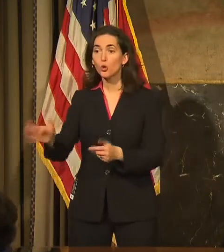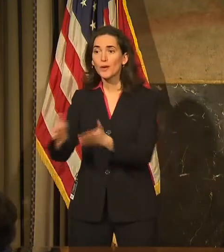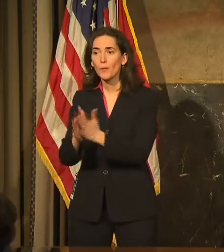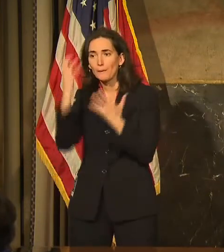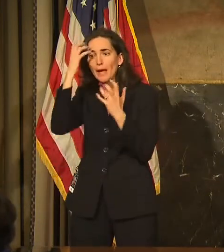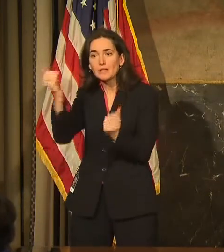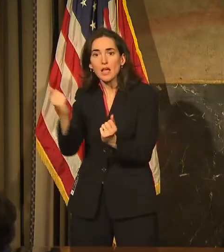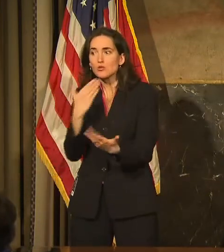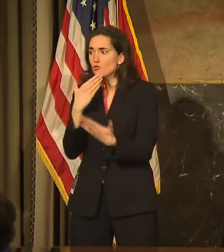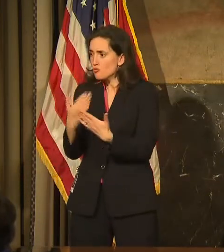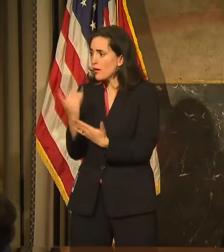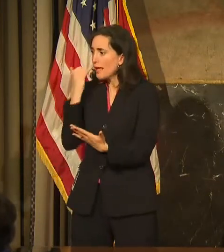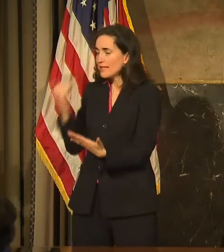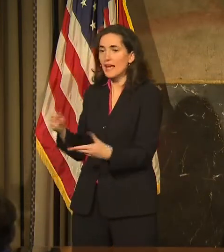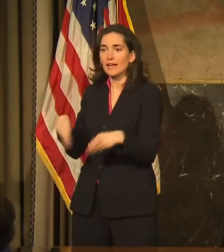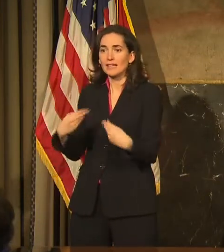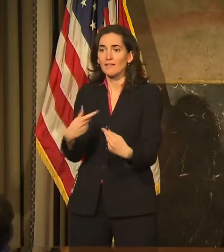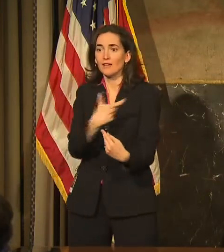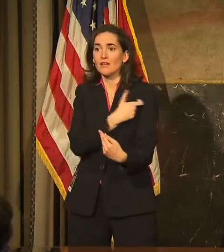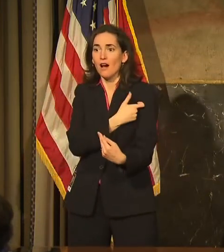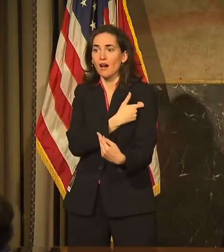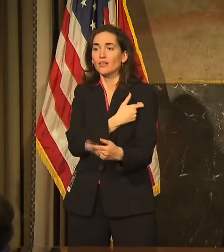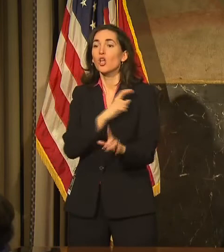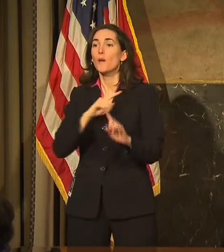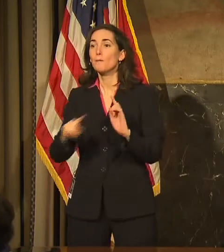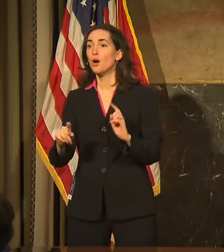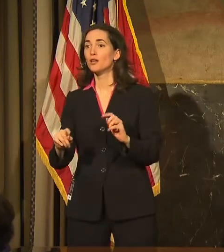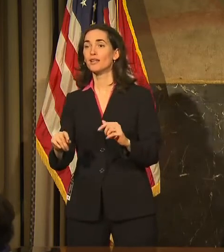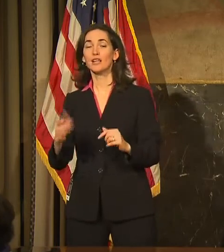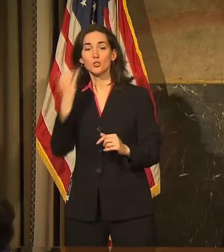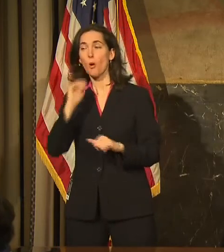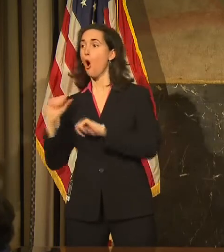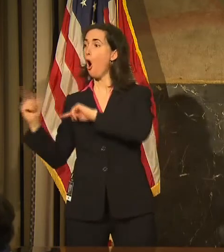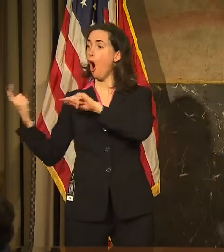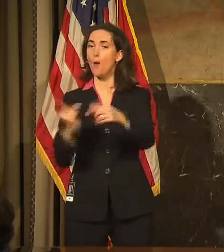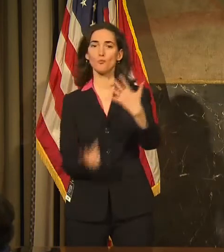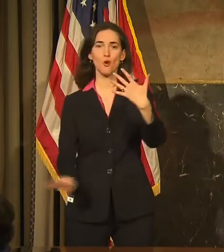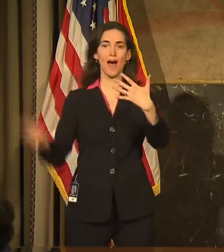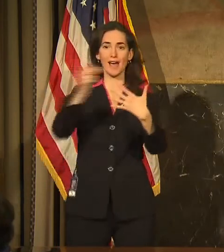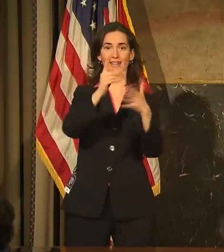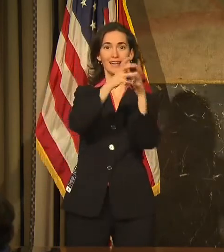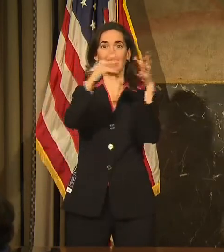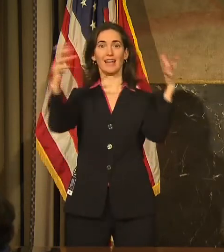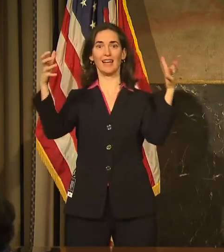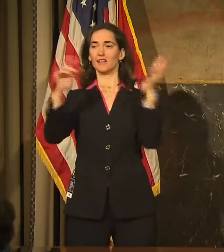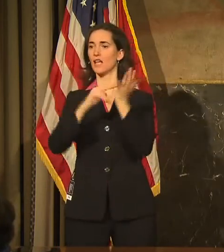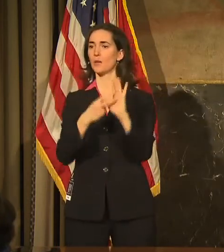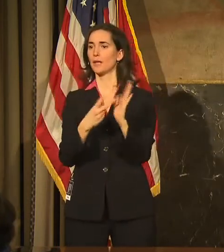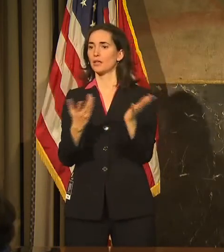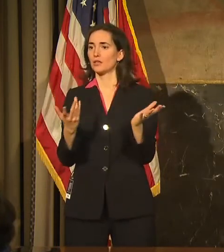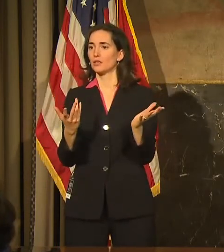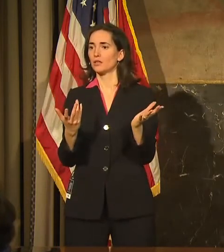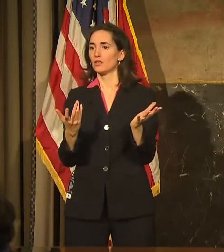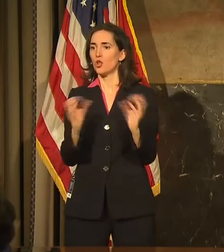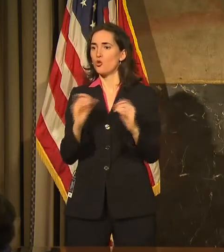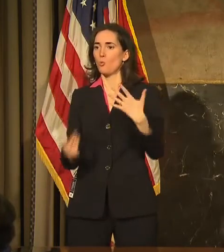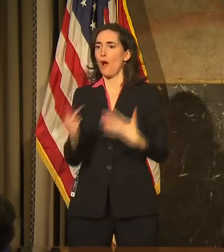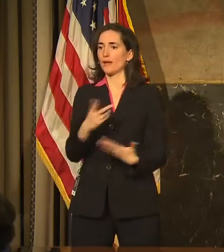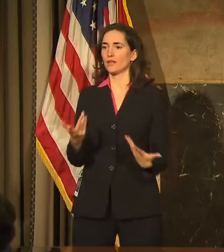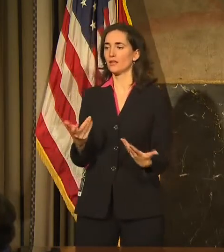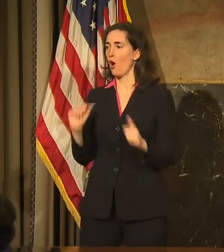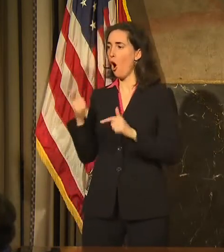sense. The challenge is you can't prioritize everybody at once, otherwise you prioritize nobody. And so